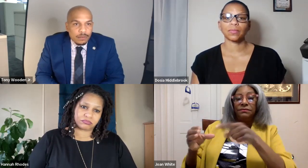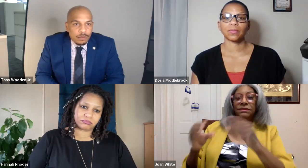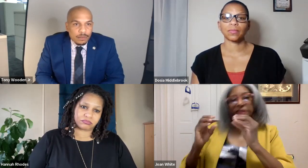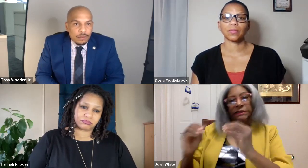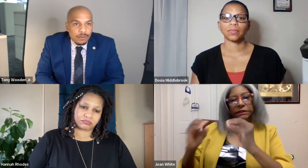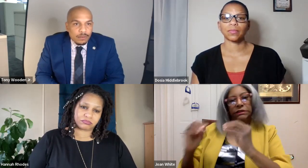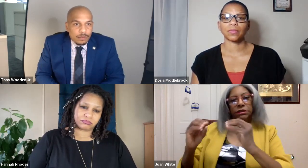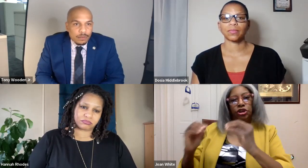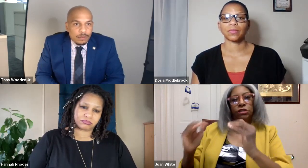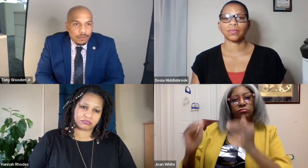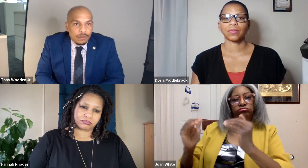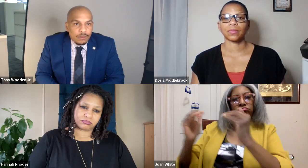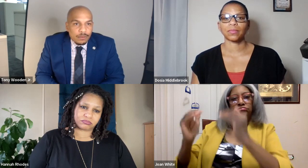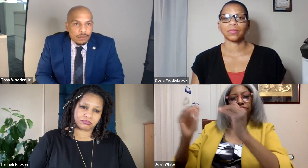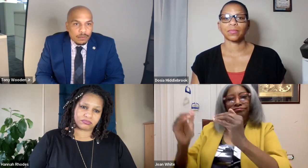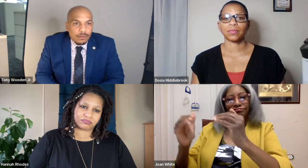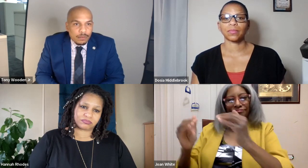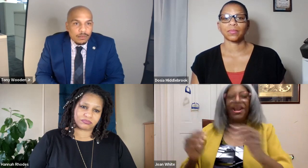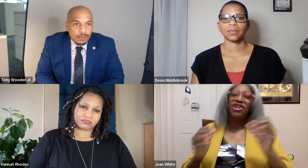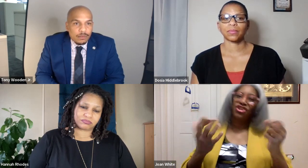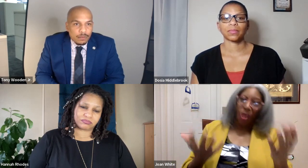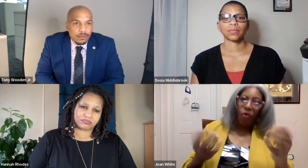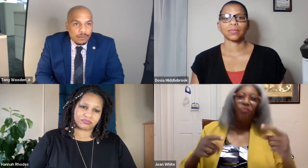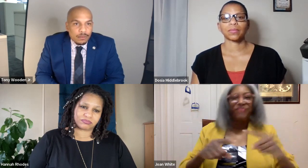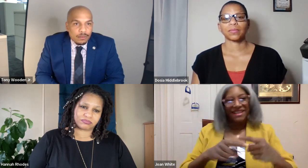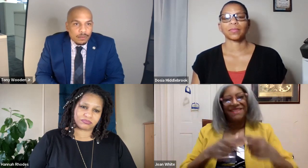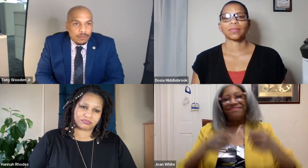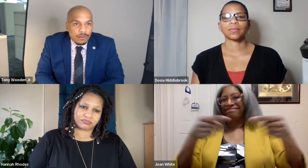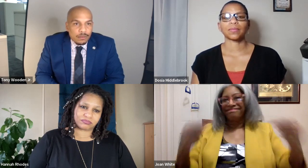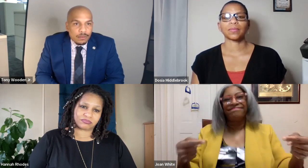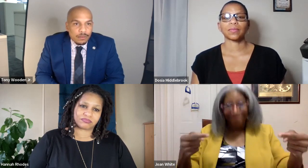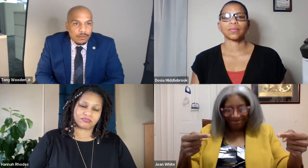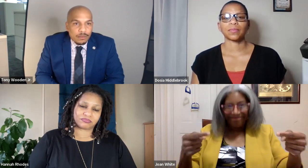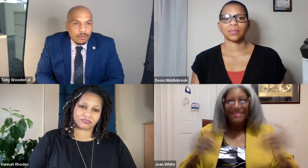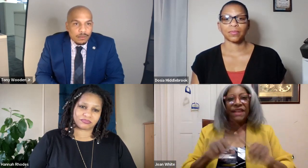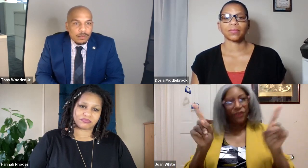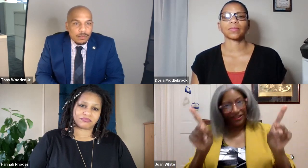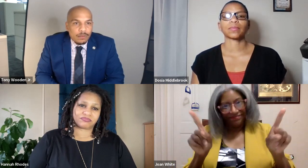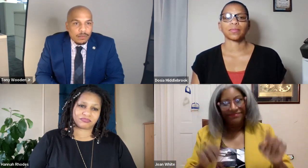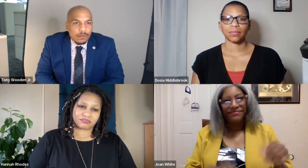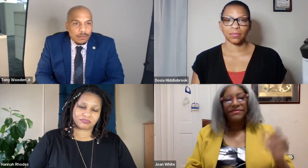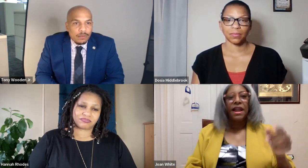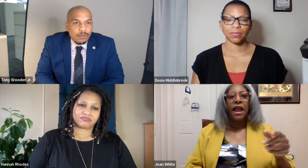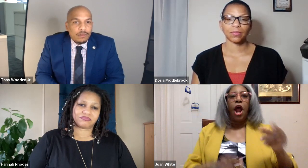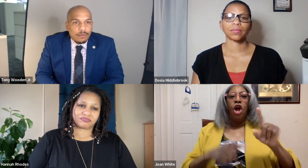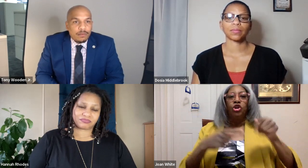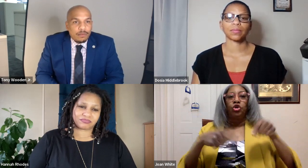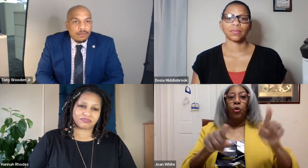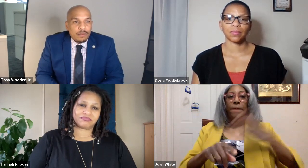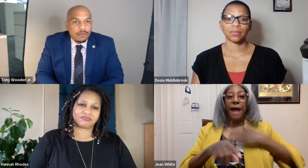opportunities were completely diminished. And so they would teach the white deaf kids, give them a better education so that they